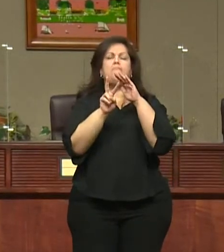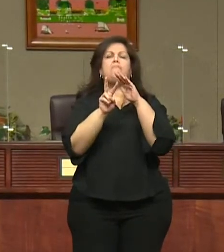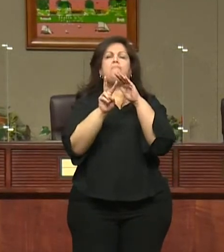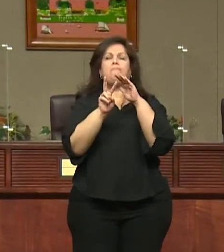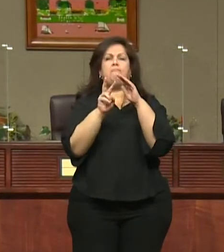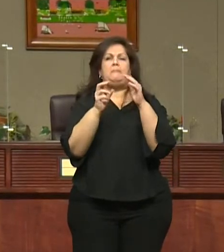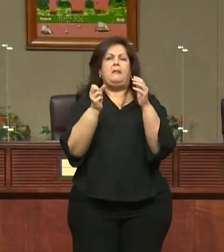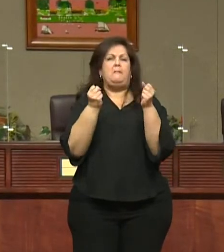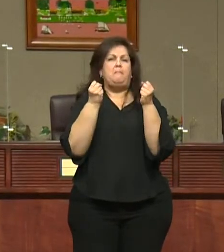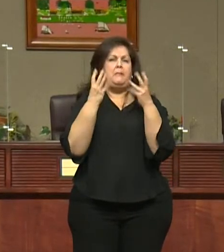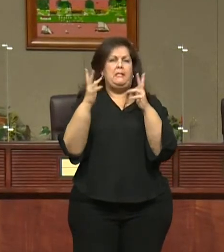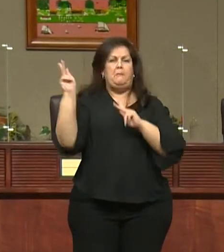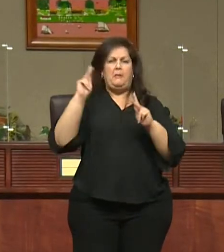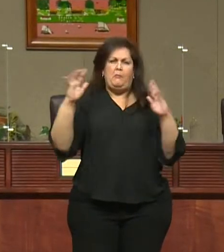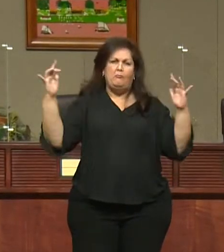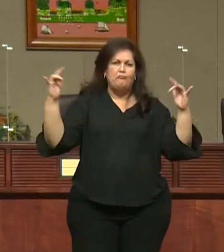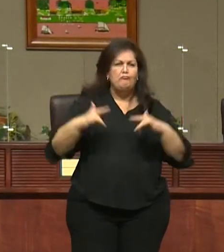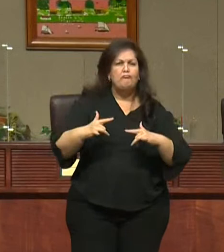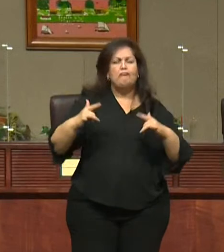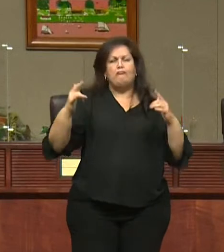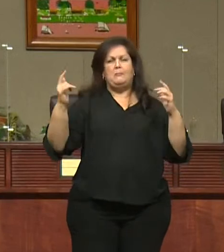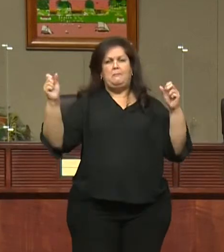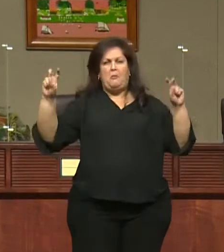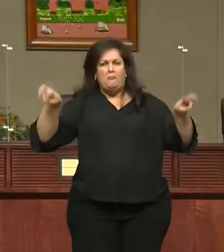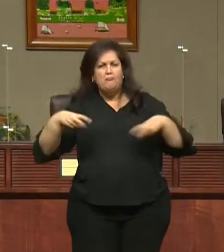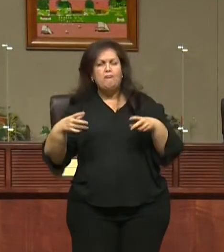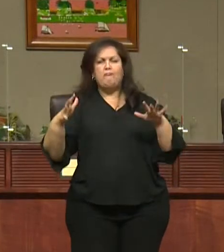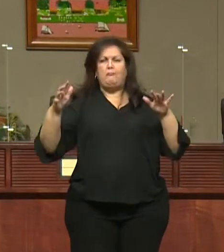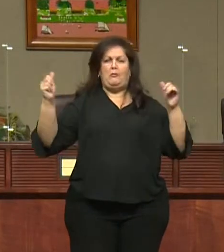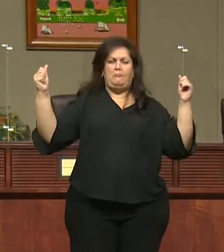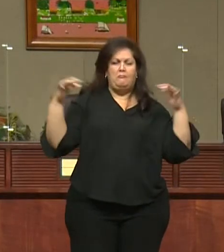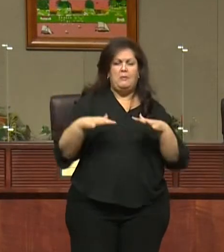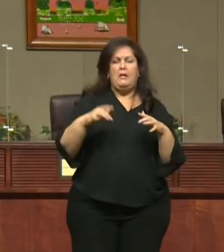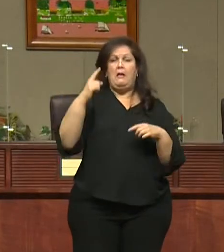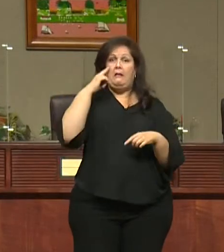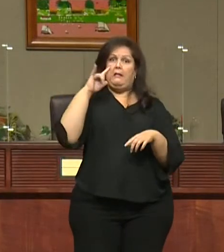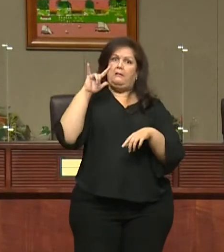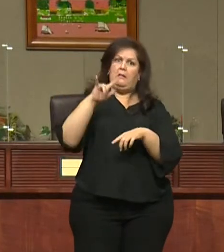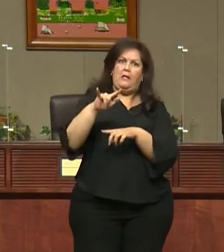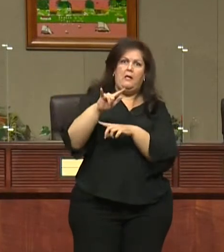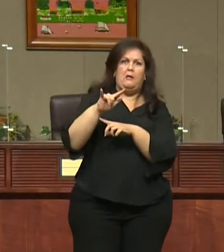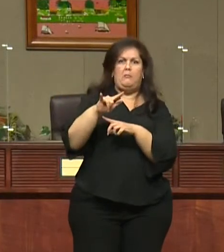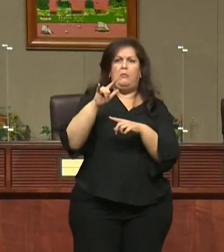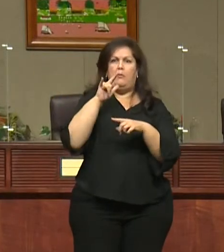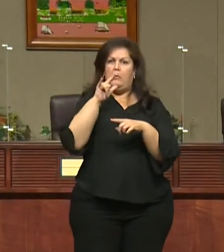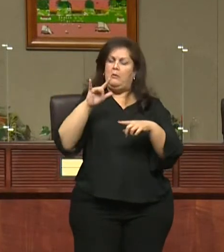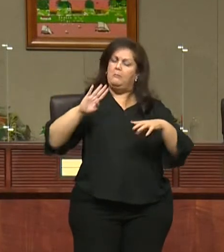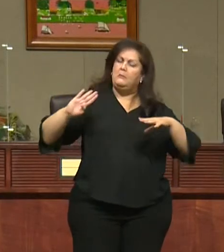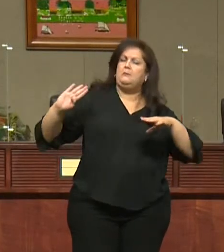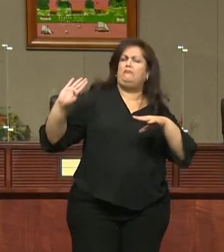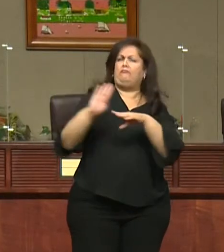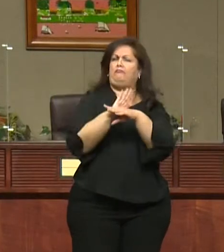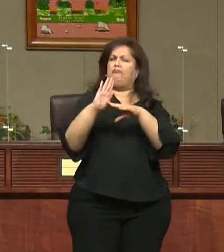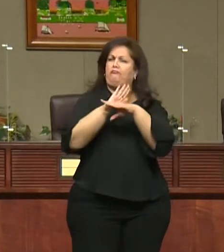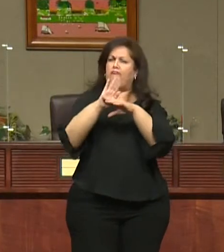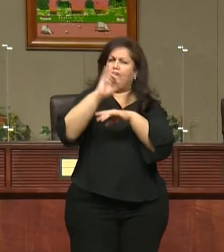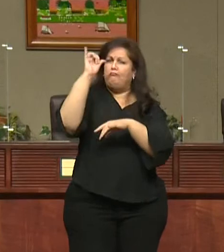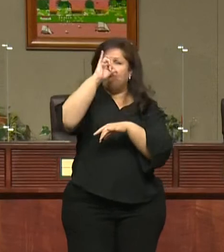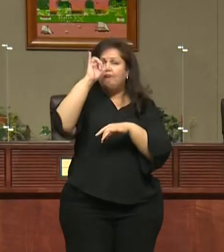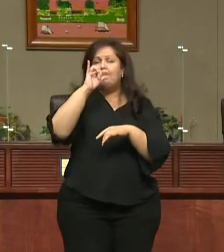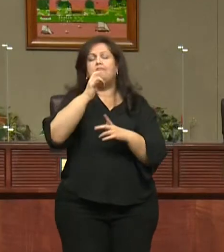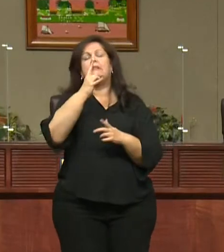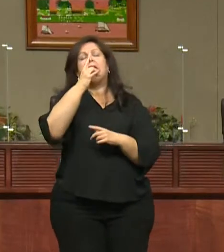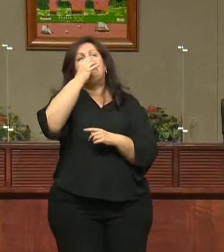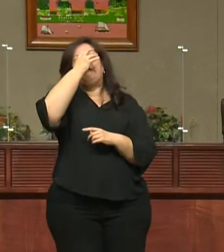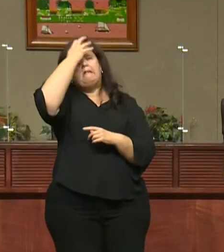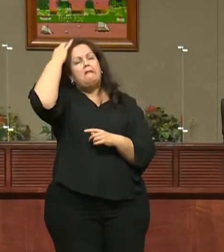activity and tourist visits here within our area. I believe our airport is going to be extremely busy, and I